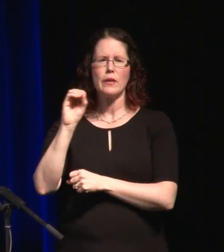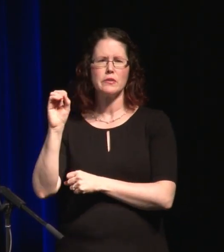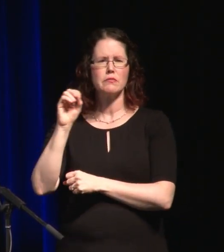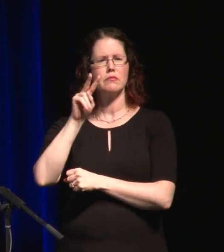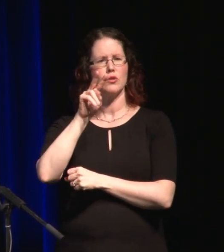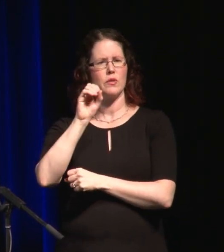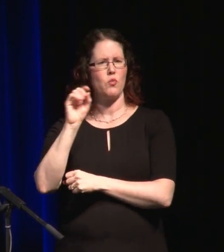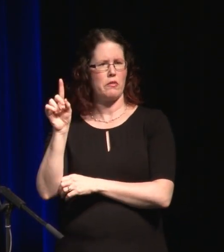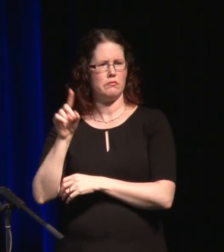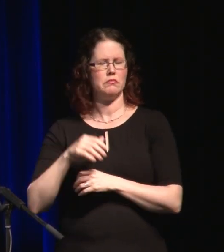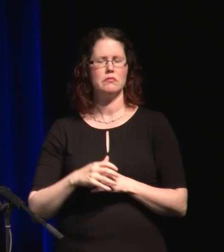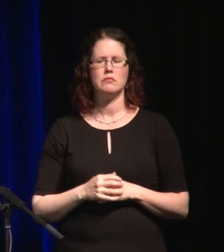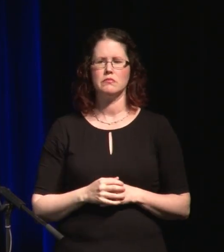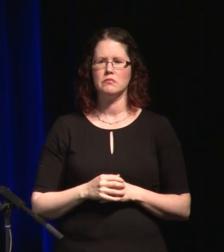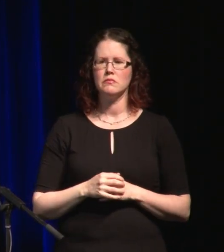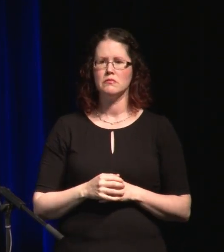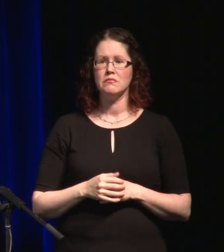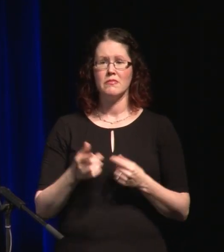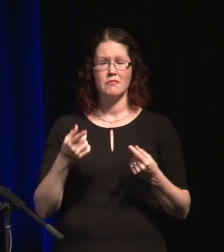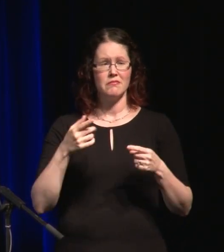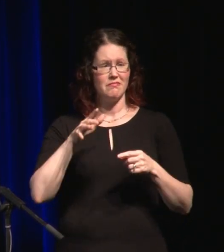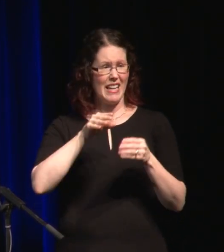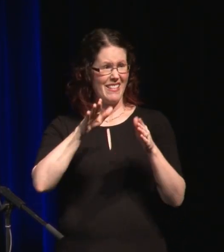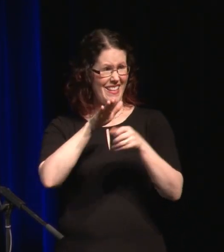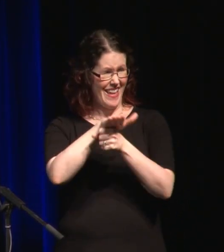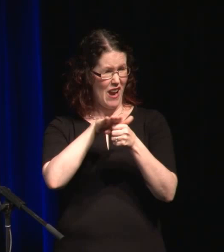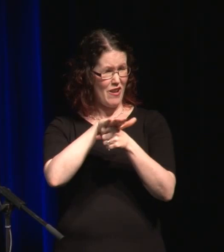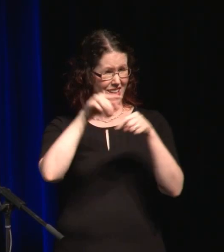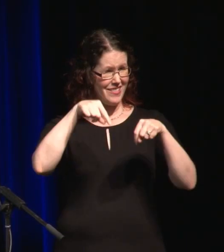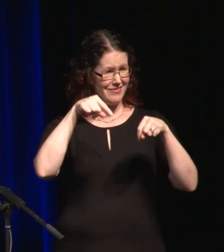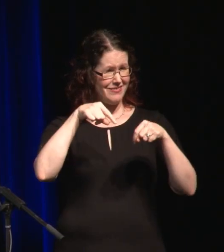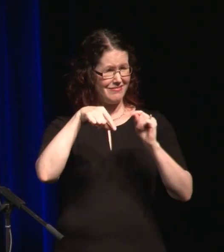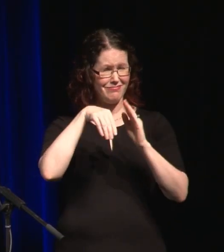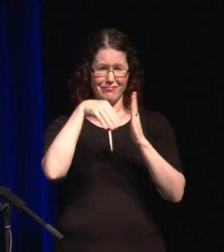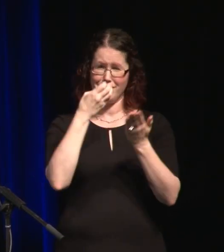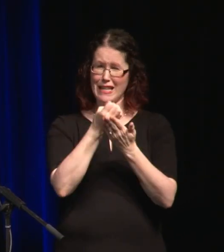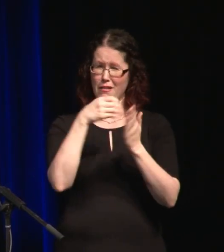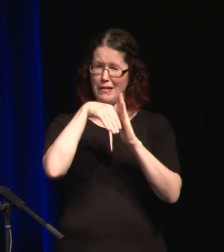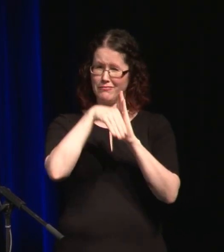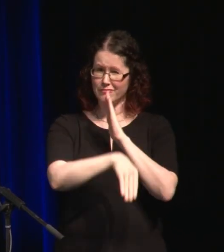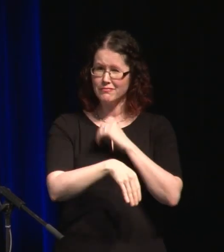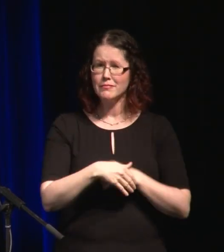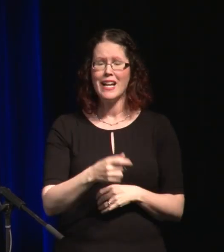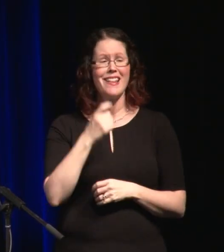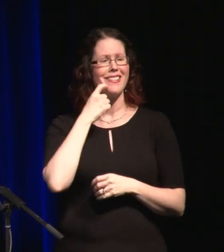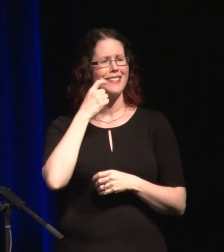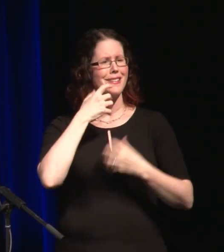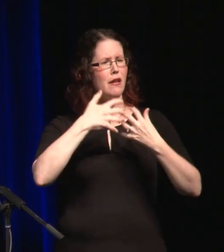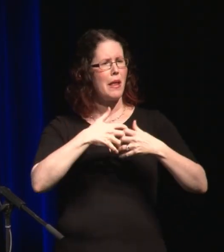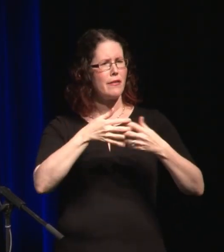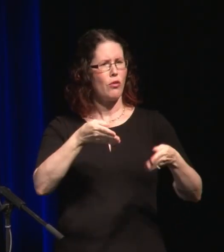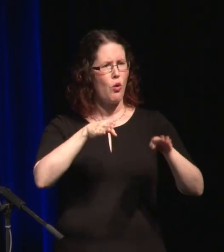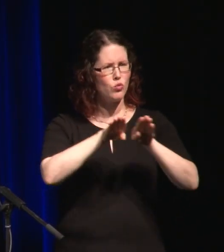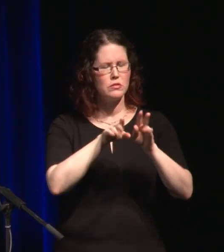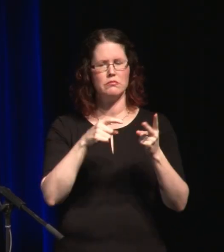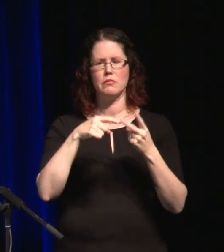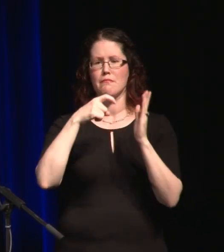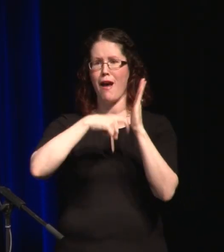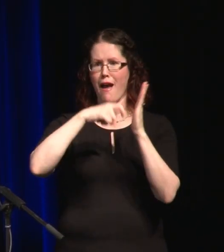plant and the coal mines had just closed. People were leaving the CBRM area. But when old trees